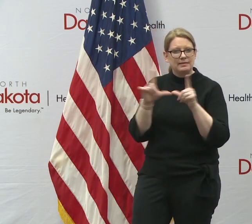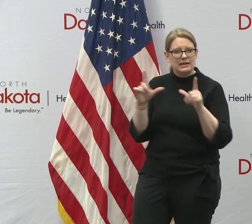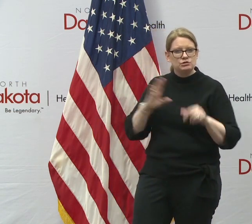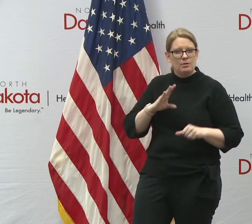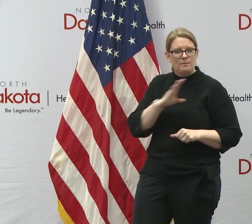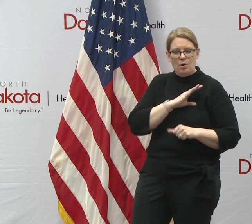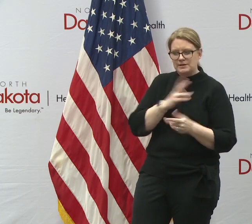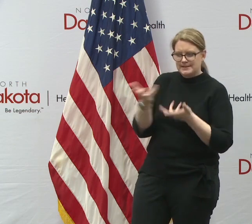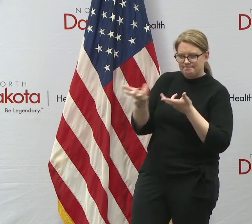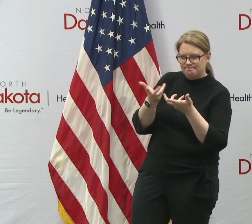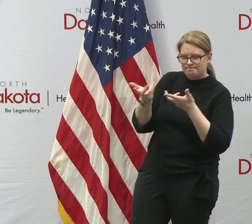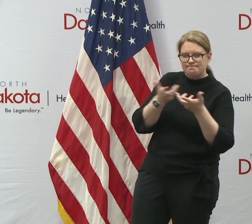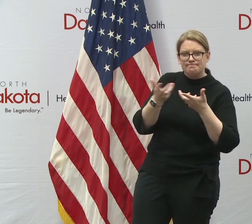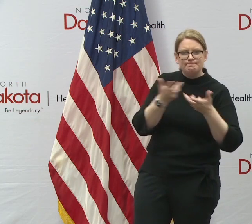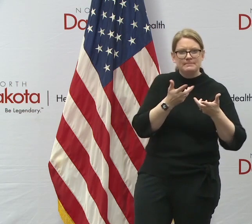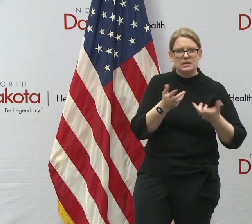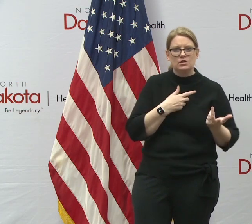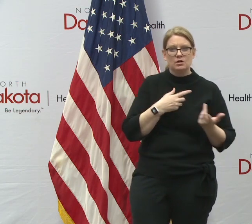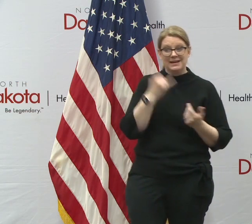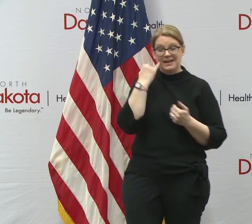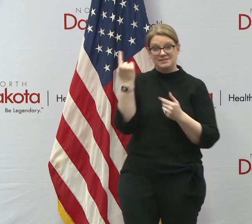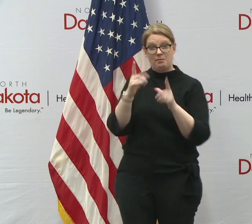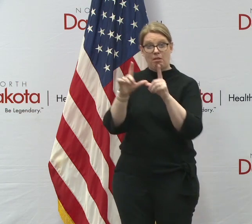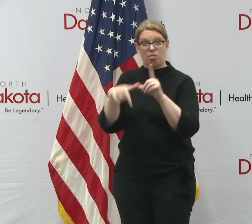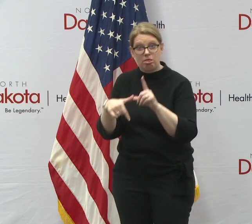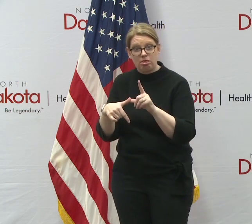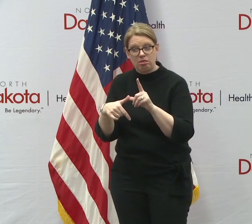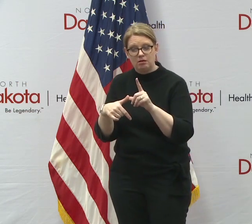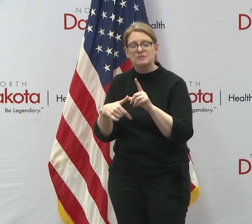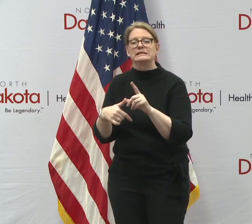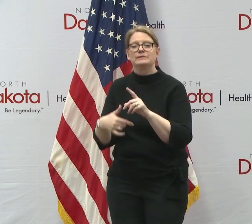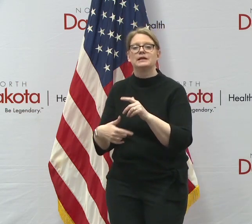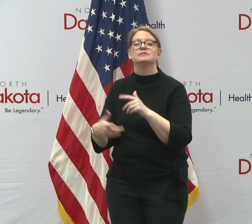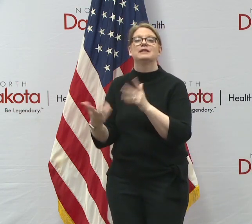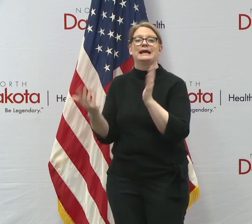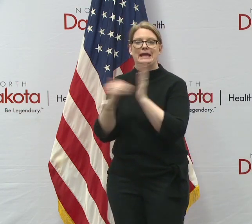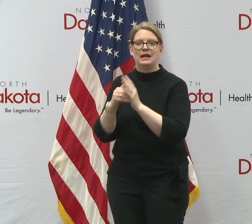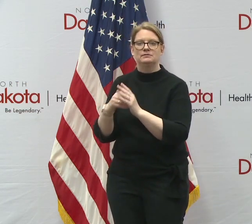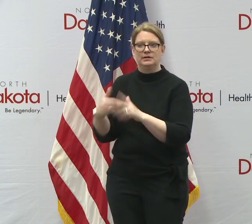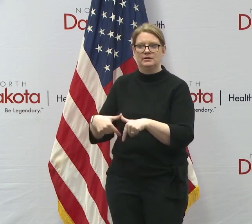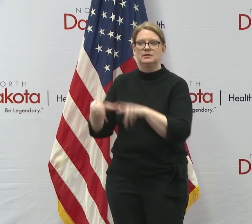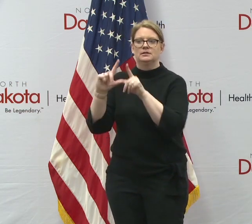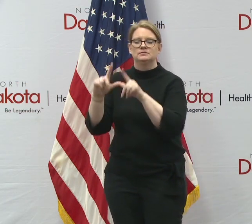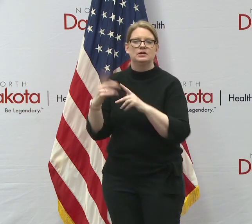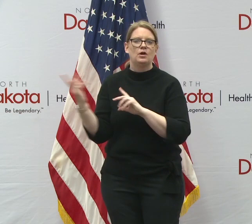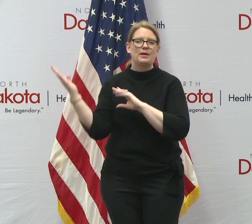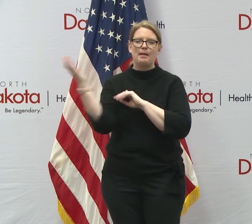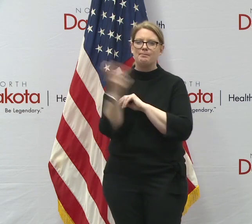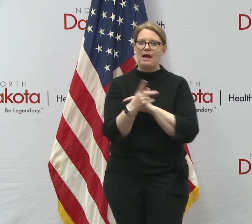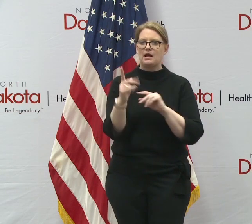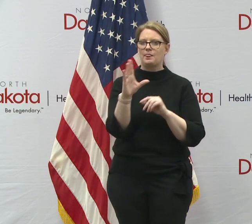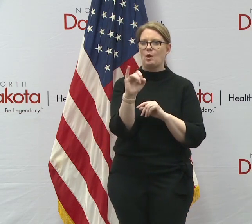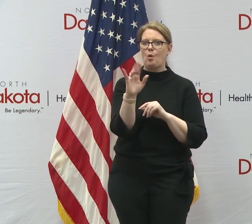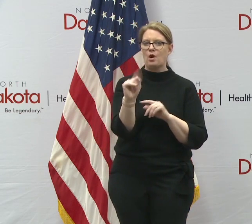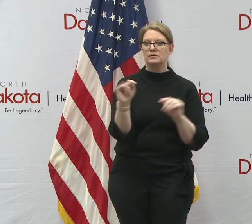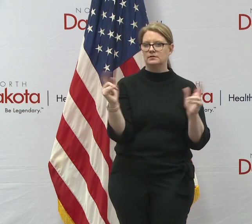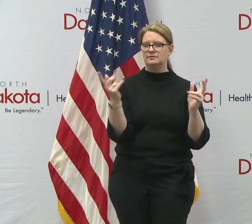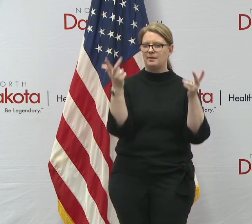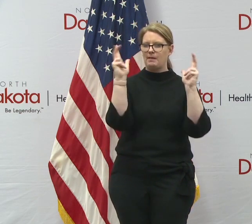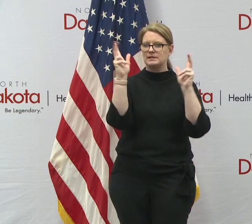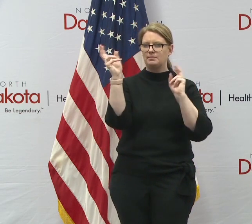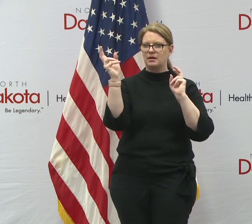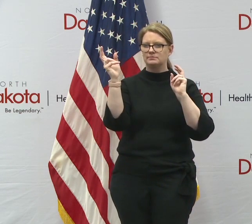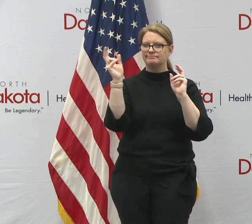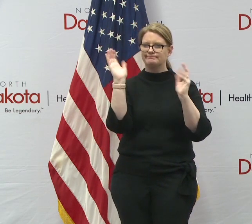people back ready to get on the court. I'm using basketball analogies, but we got to identify who's on